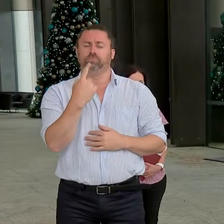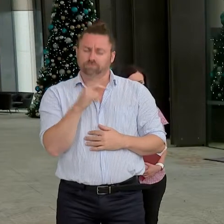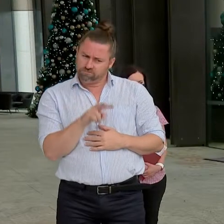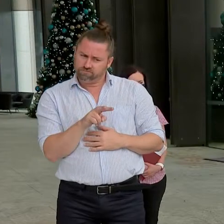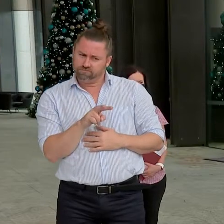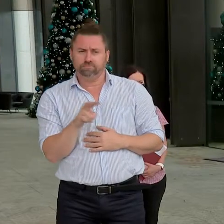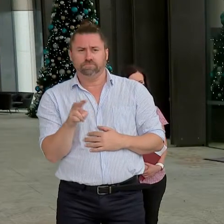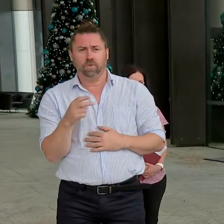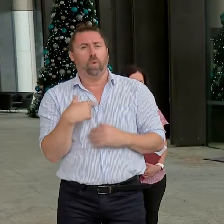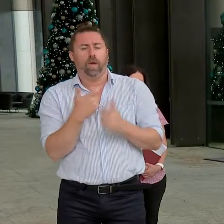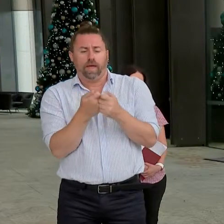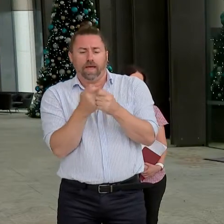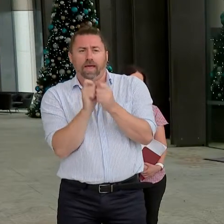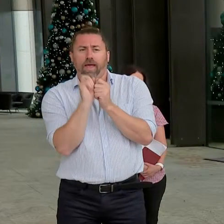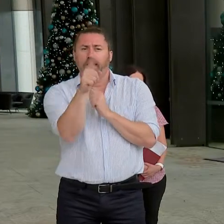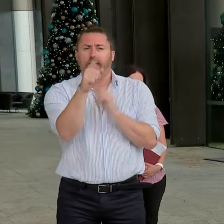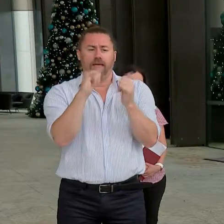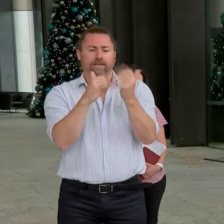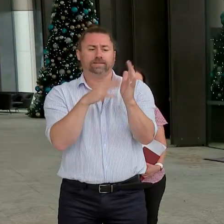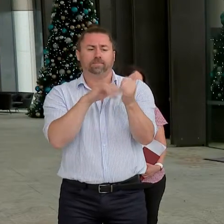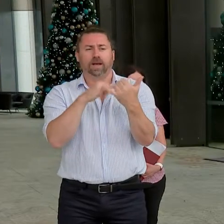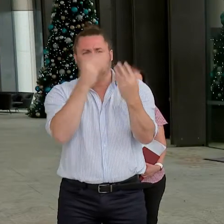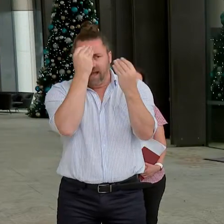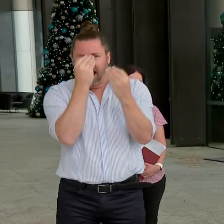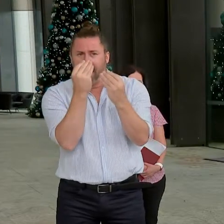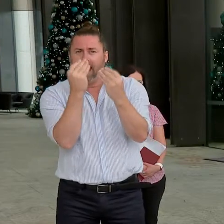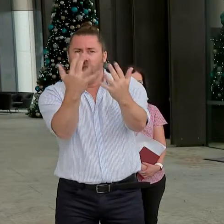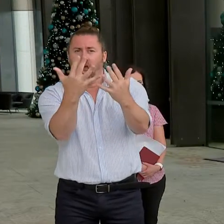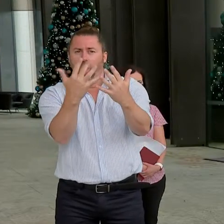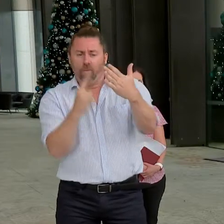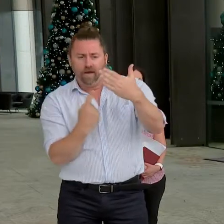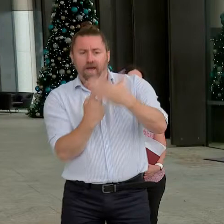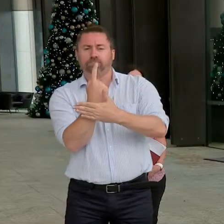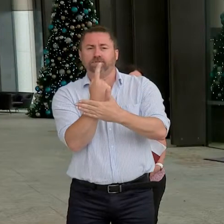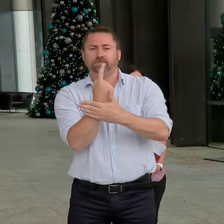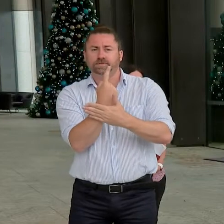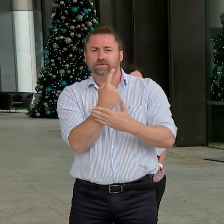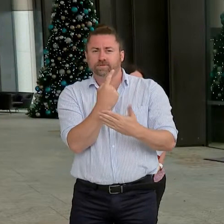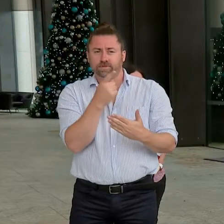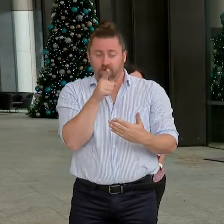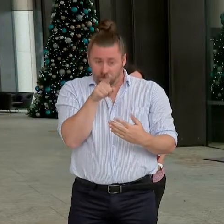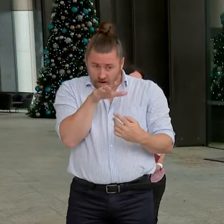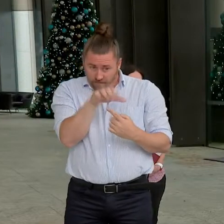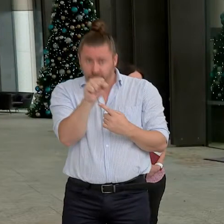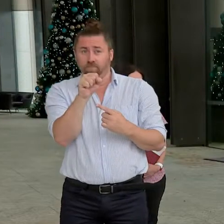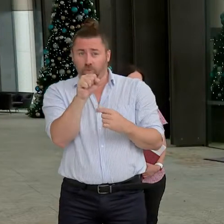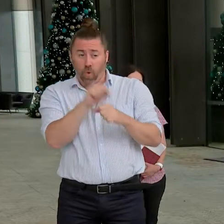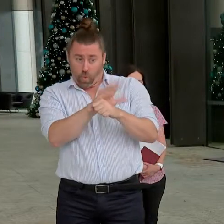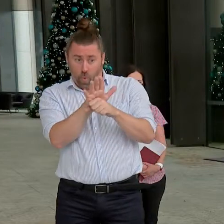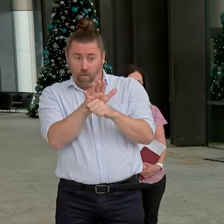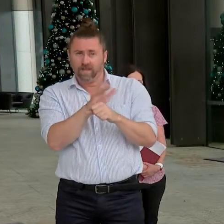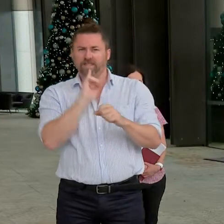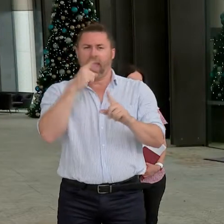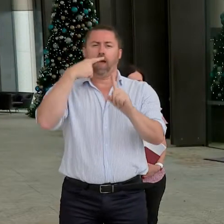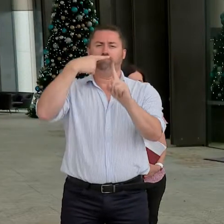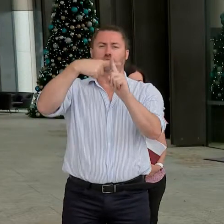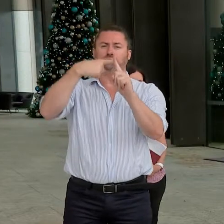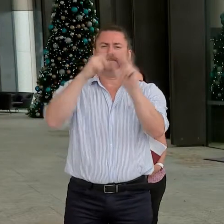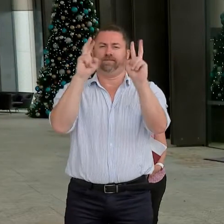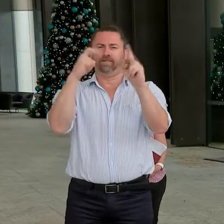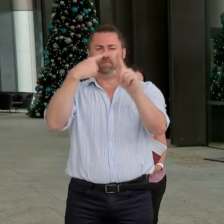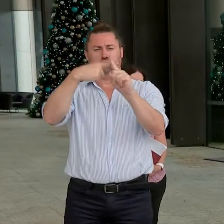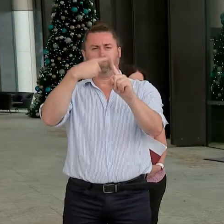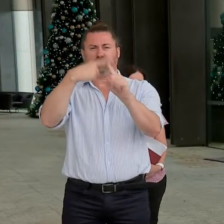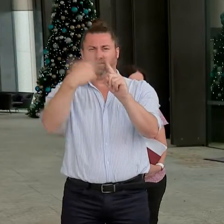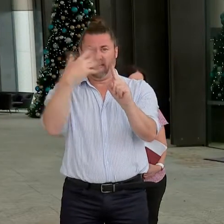texting people with their results as soon as we get a positive result, so that people have the opportunity to